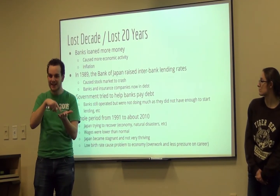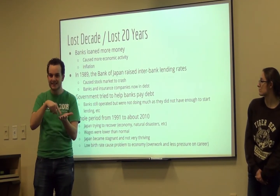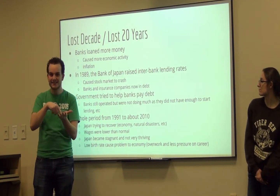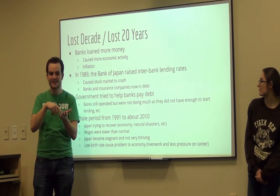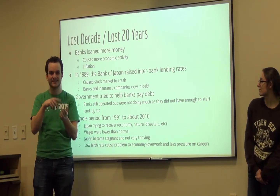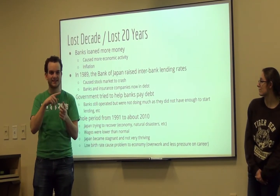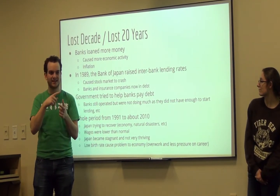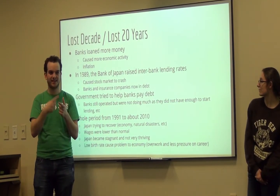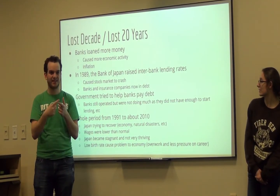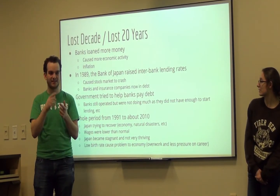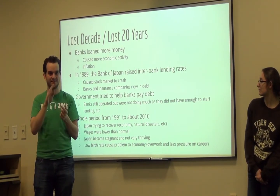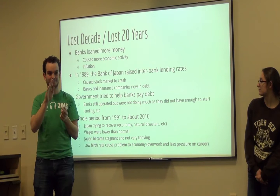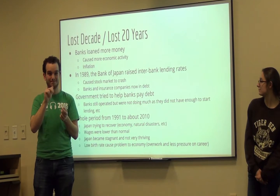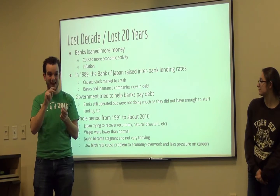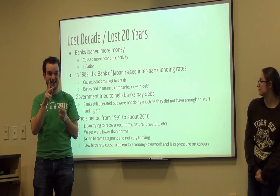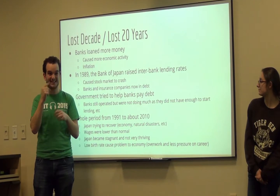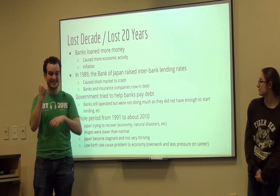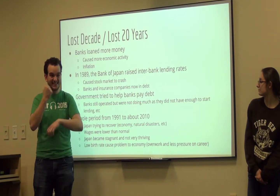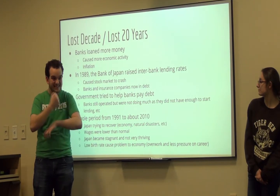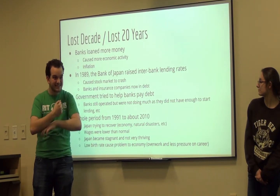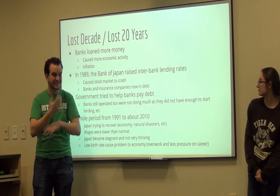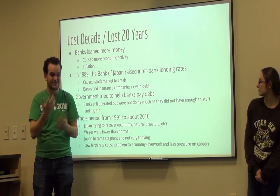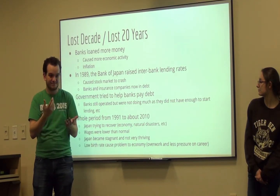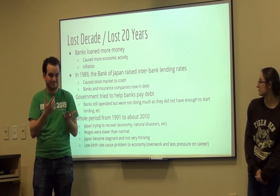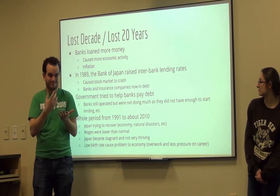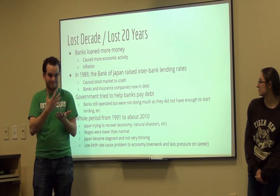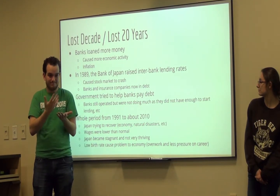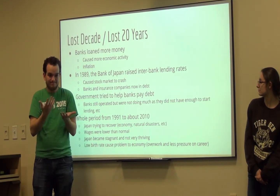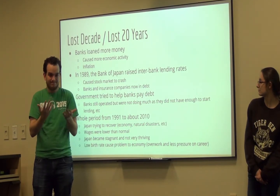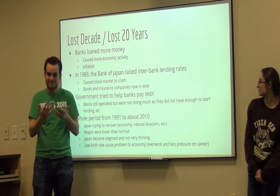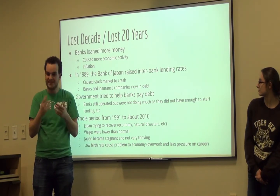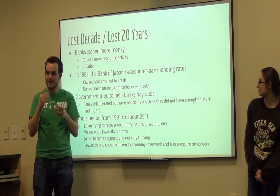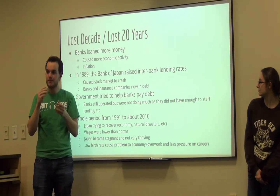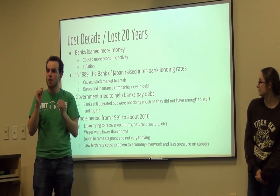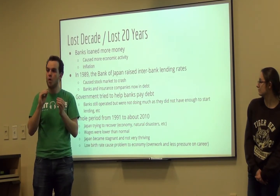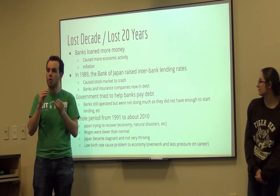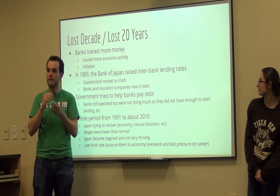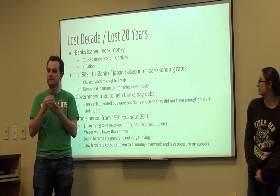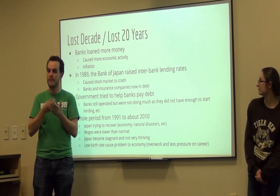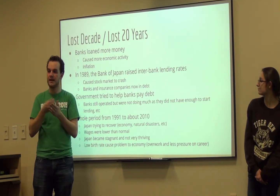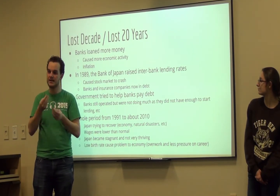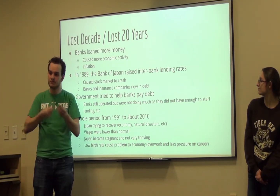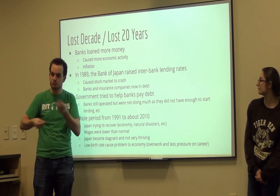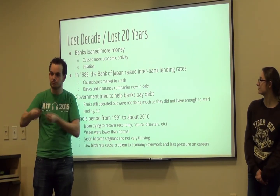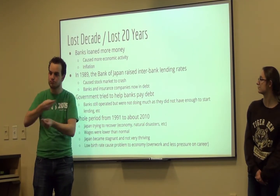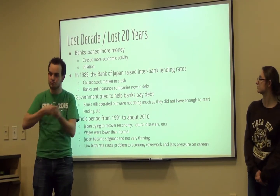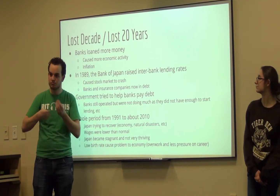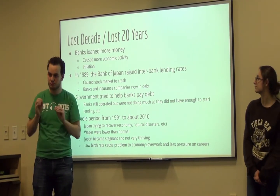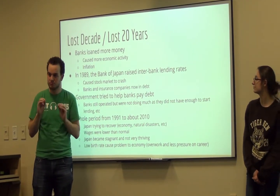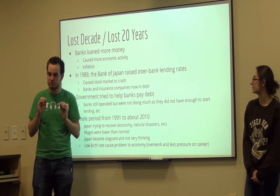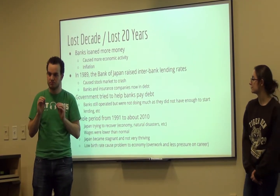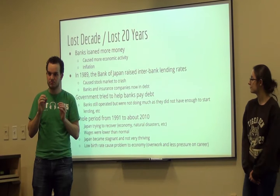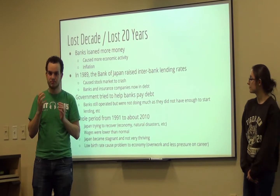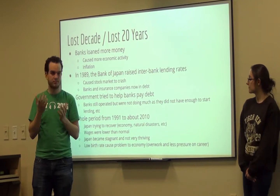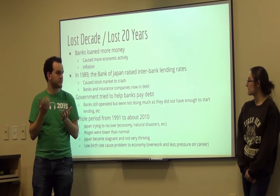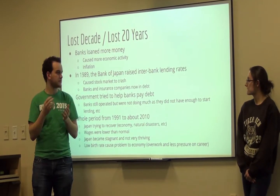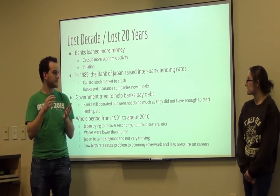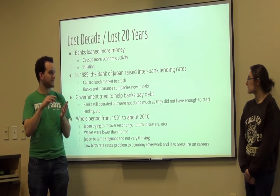it back and owed a lot of debt to the bank, which then wasn't being accrued, which then caused banks to fall apart and